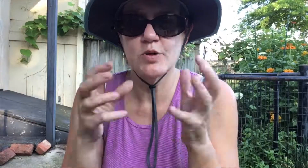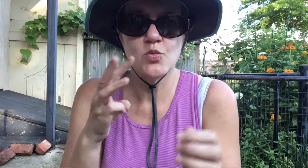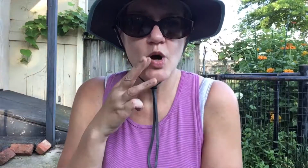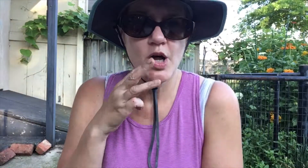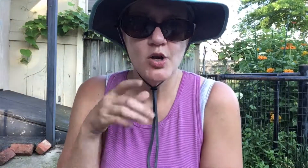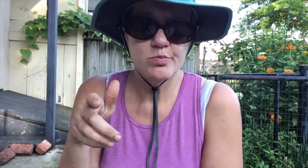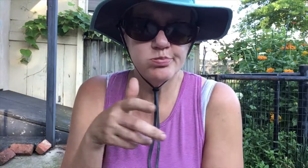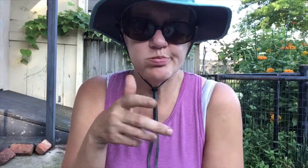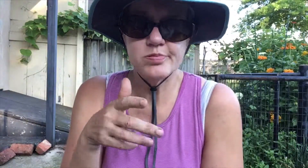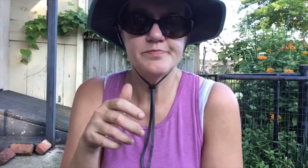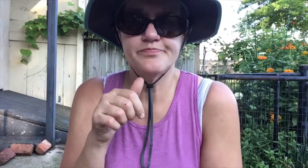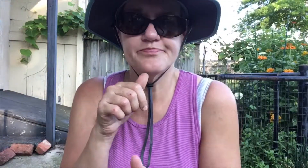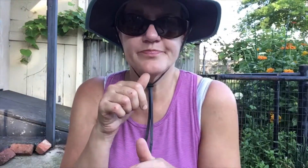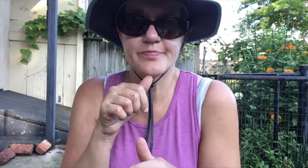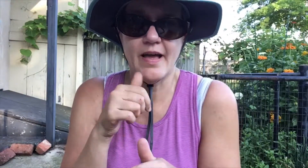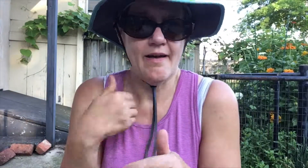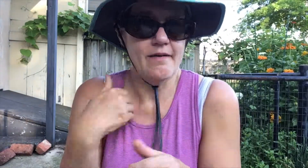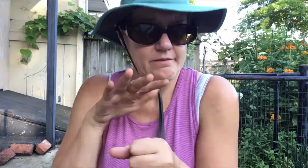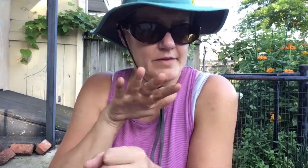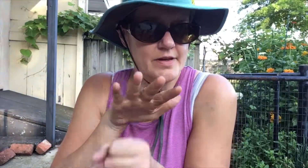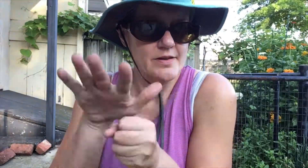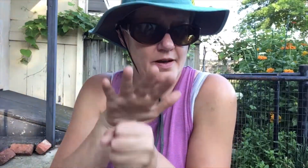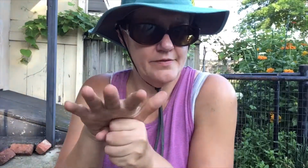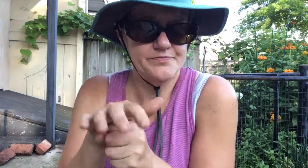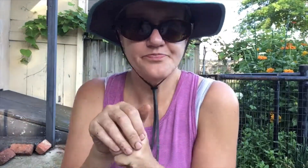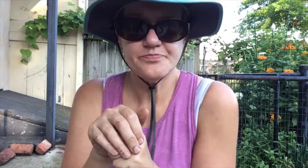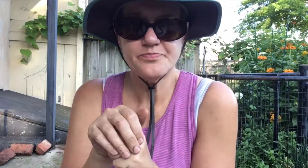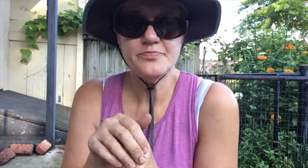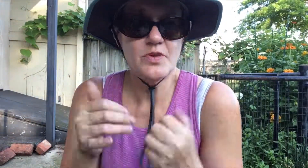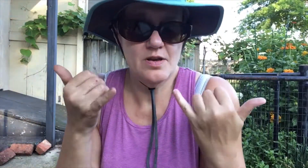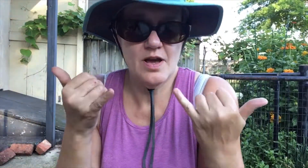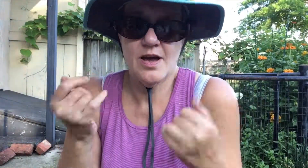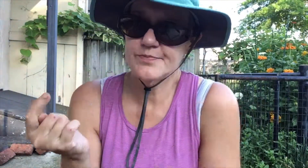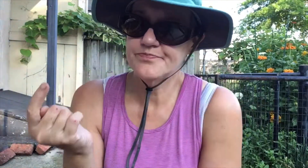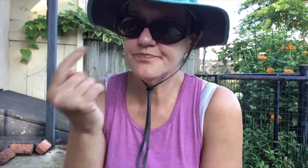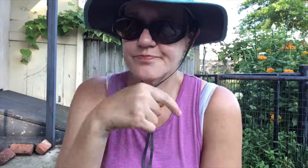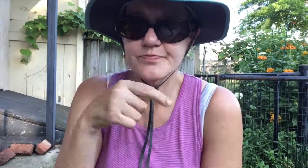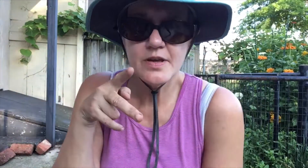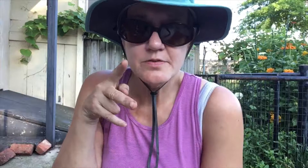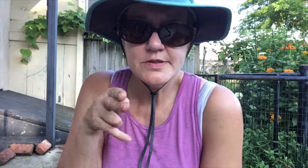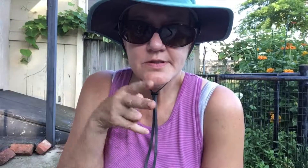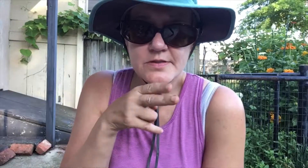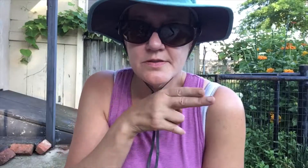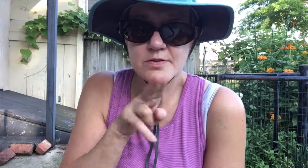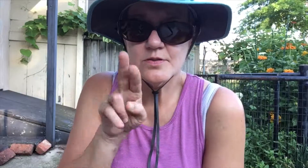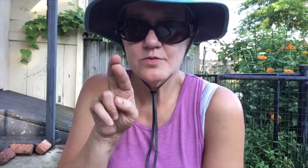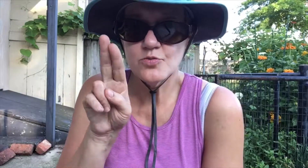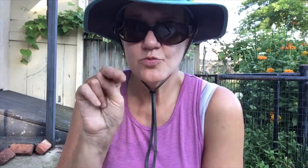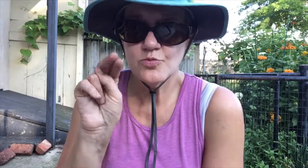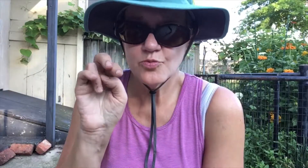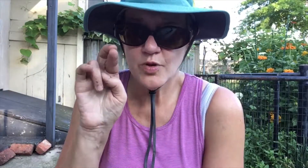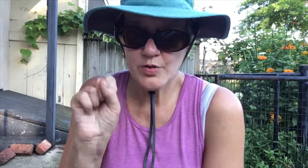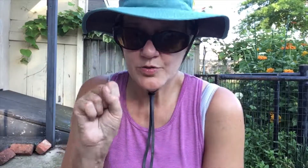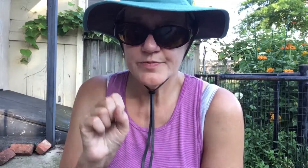hot to take care of transplants, so I'm just going to cut the runners and get rid of them.